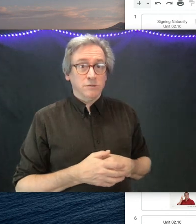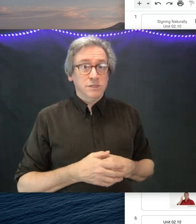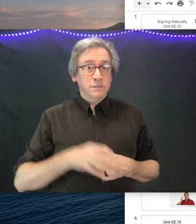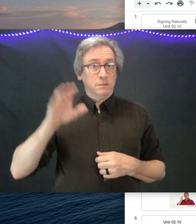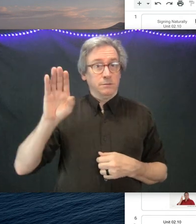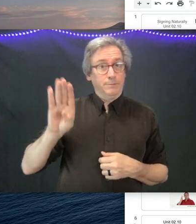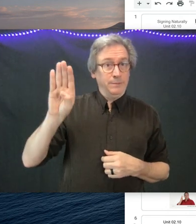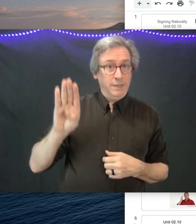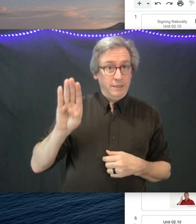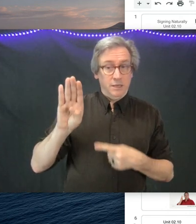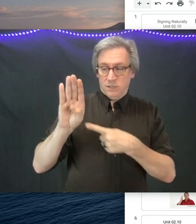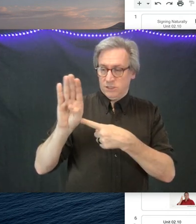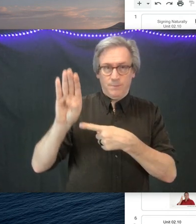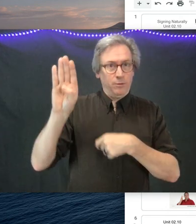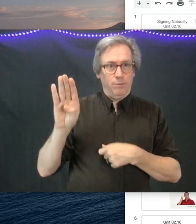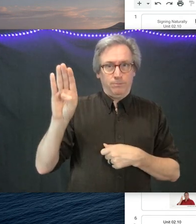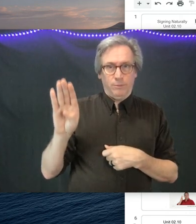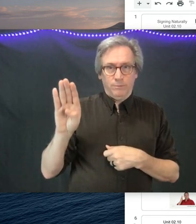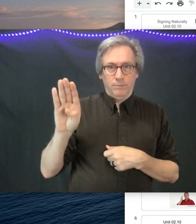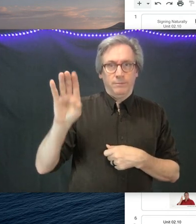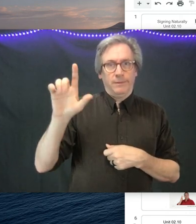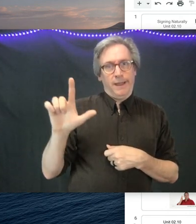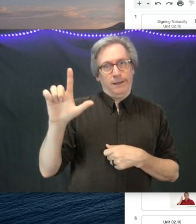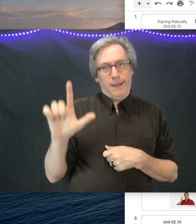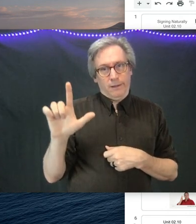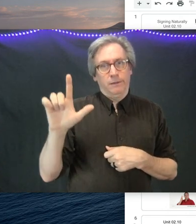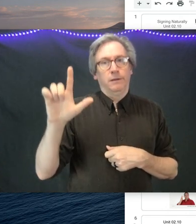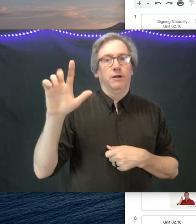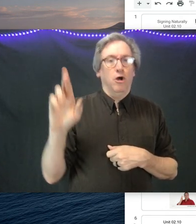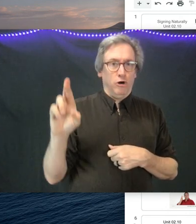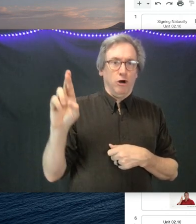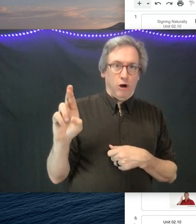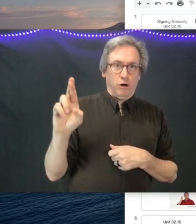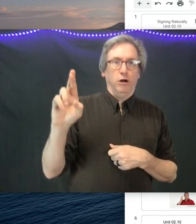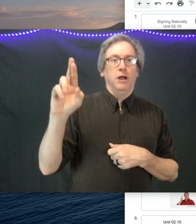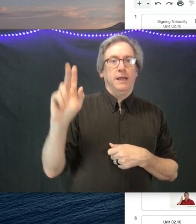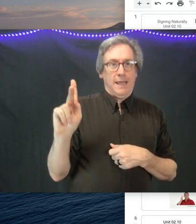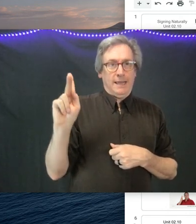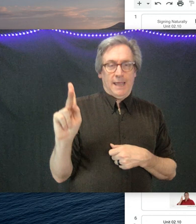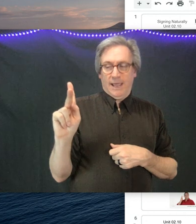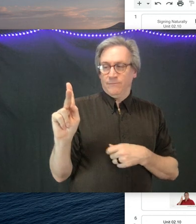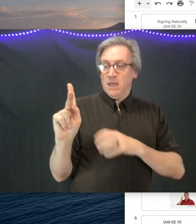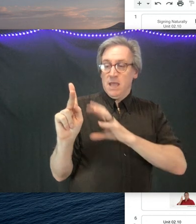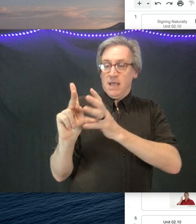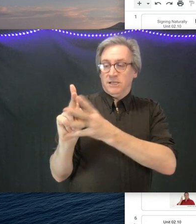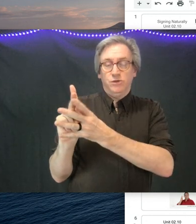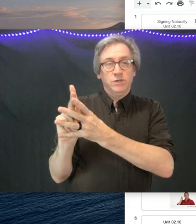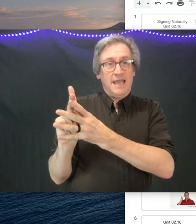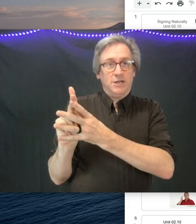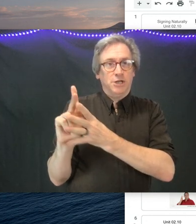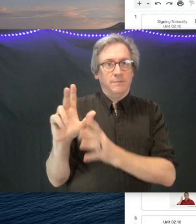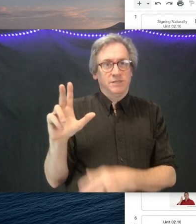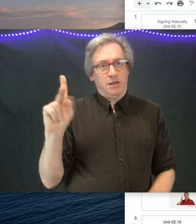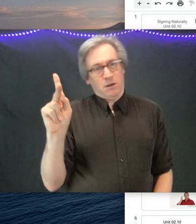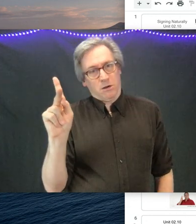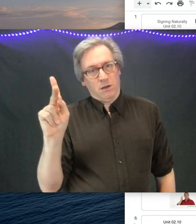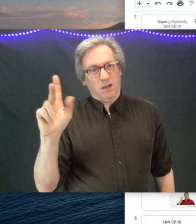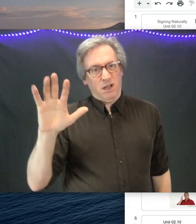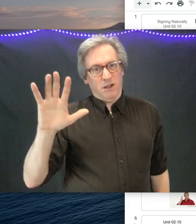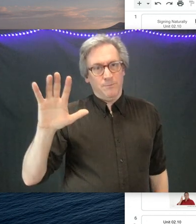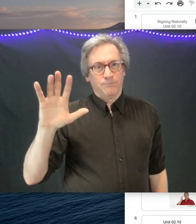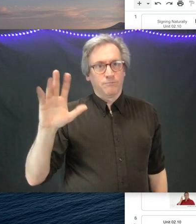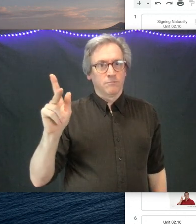that bounce, BB, simple, boom, boom, LL, RR, KK. It's usually hand shapes that